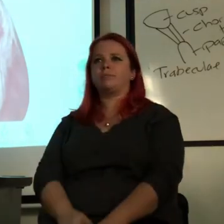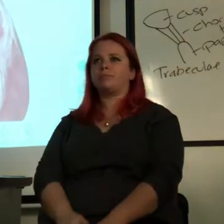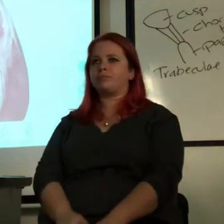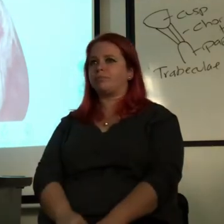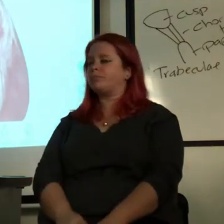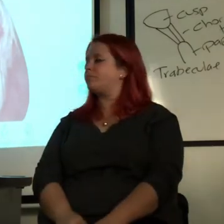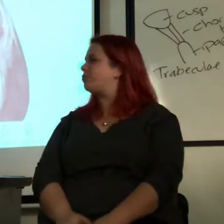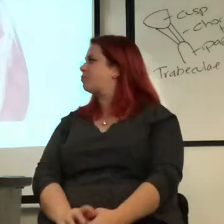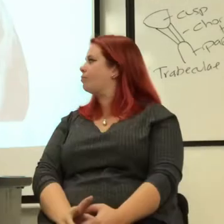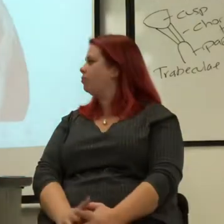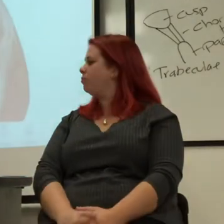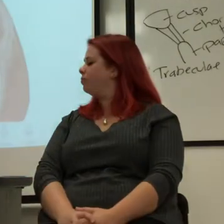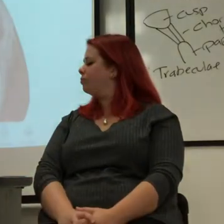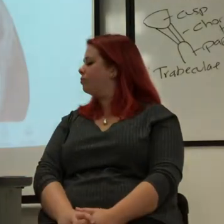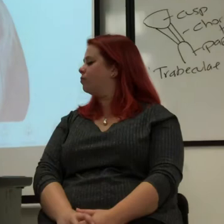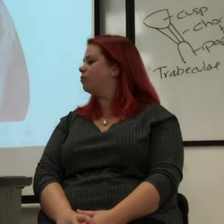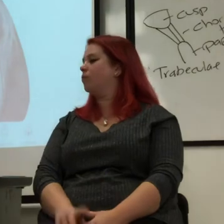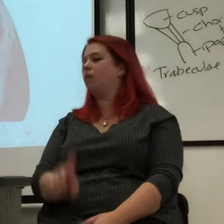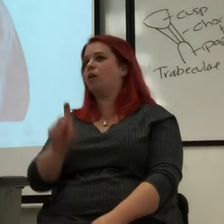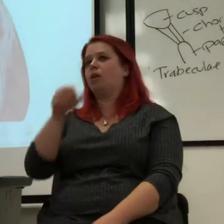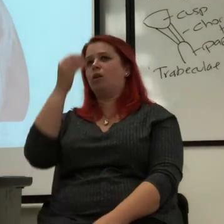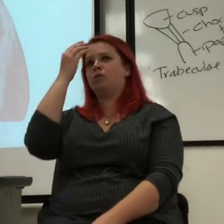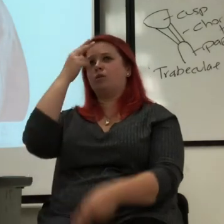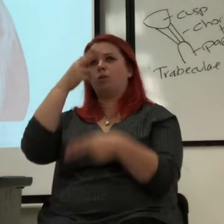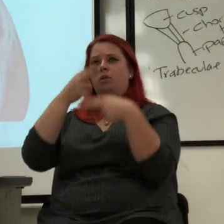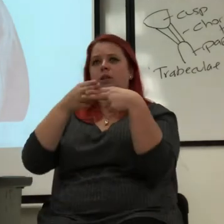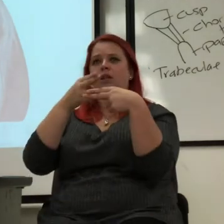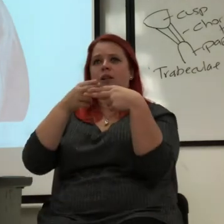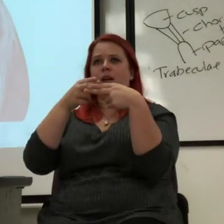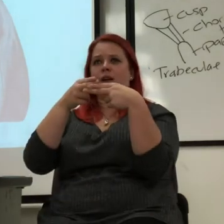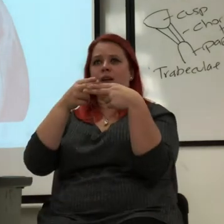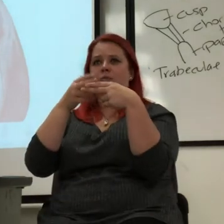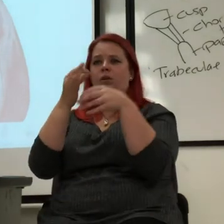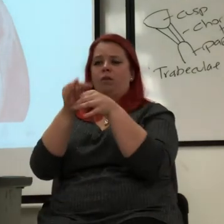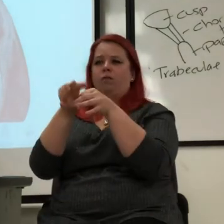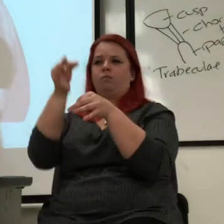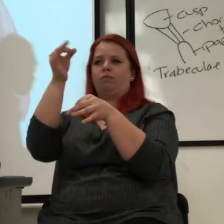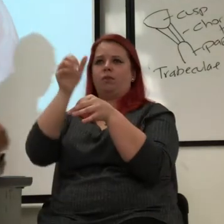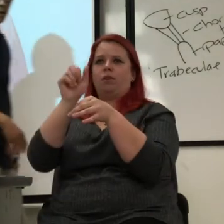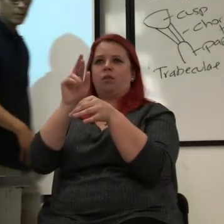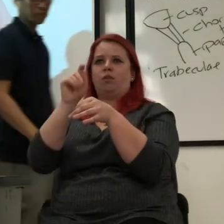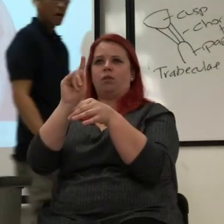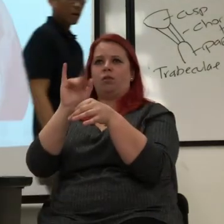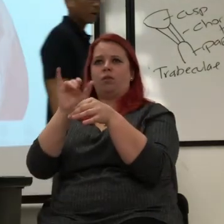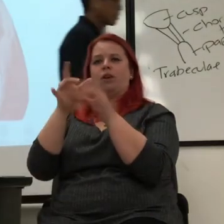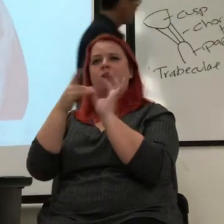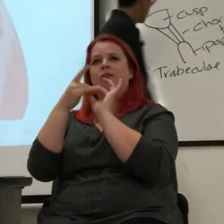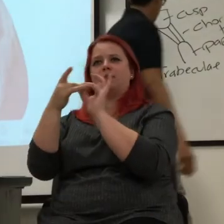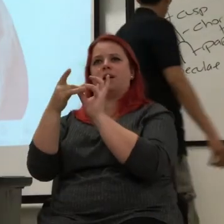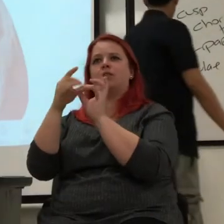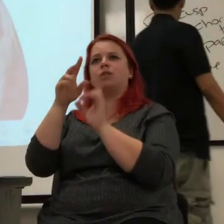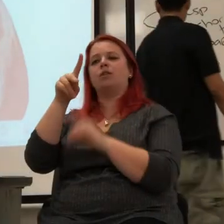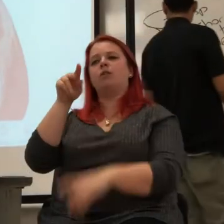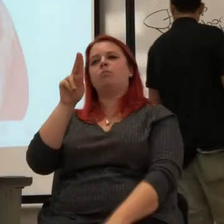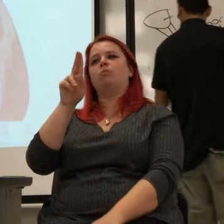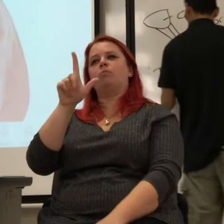So what you should know is the name of the artery attached to the right ventricle, pulmonary trunk.